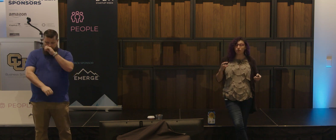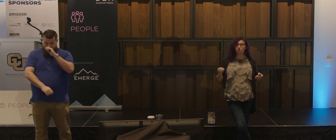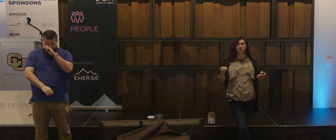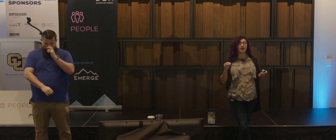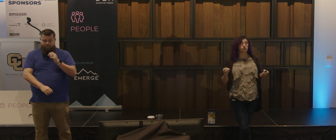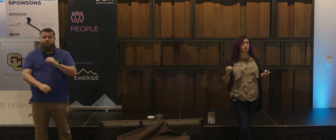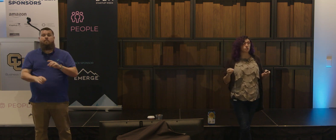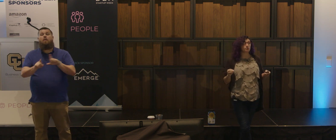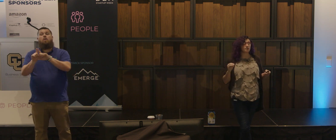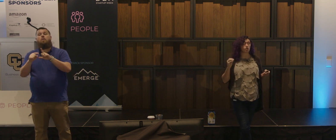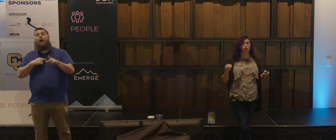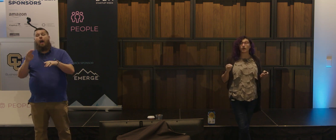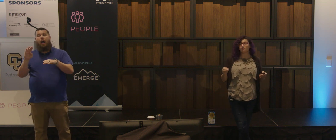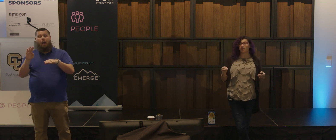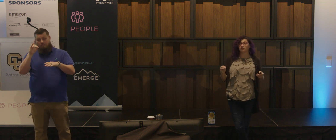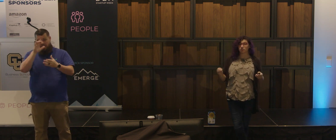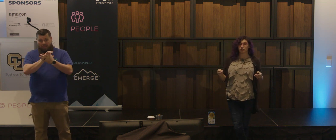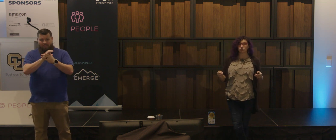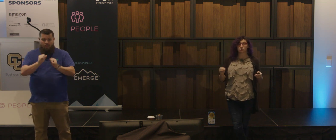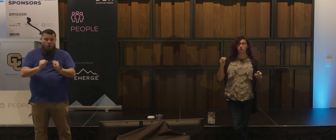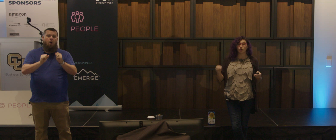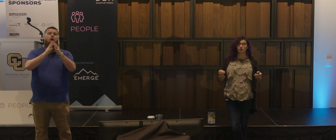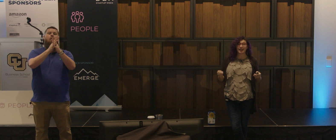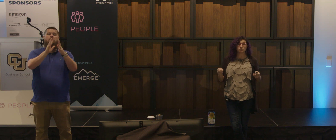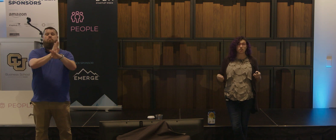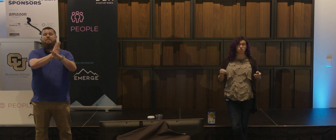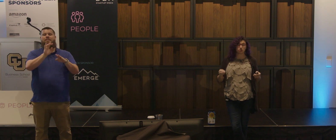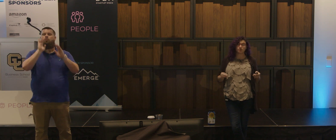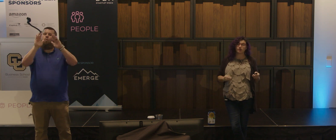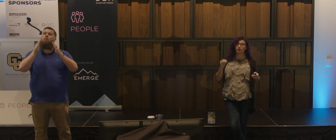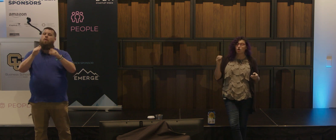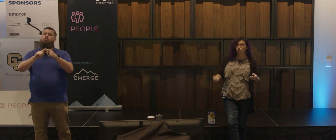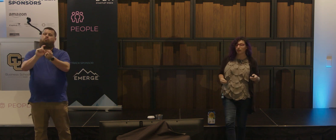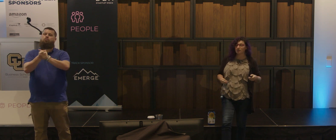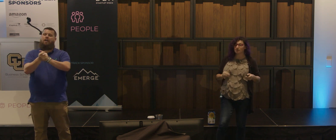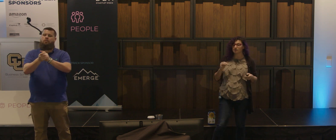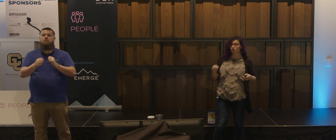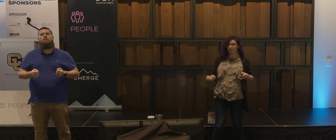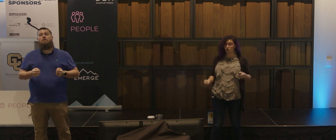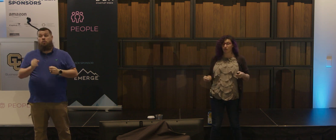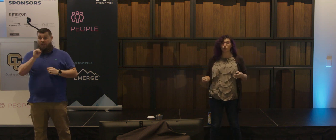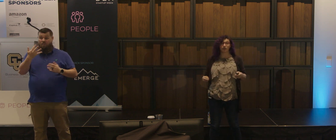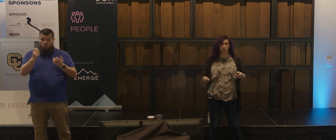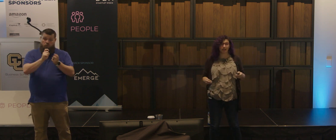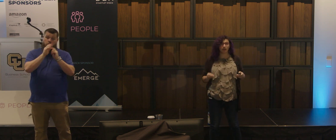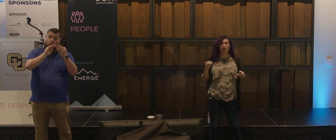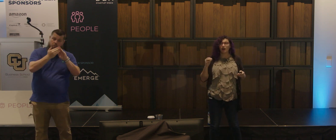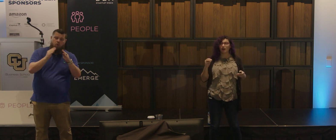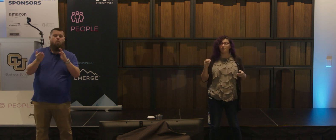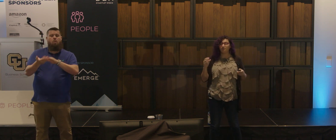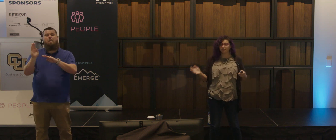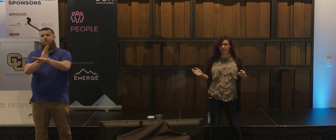And I also believe that entrepreneurship is a great method of change. So if you want to enact change in your community, running a business is a really great way to do